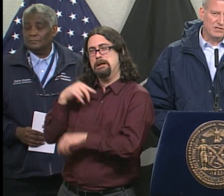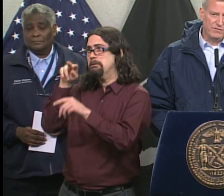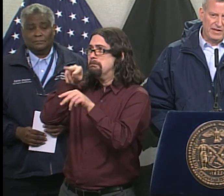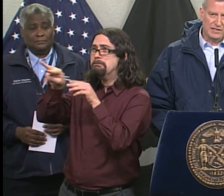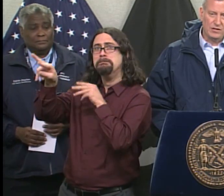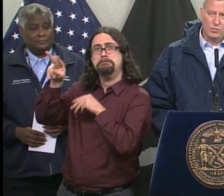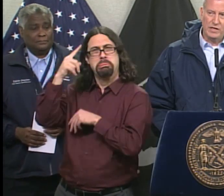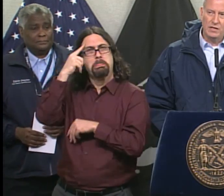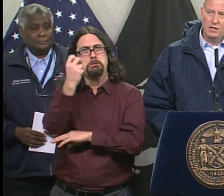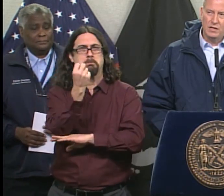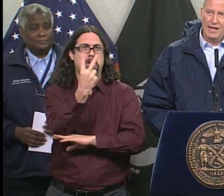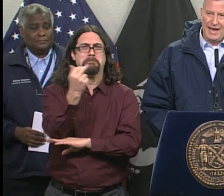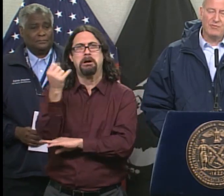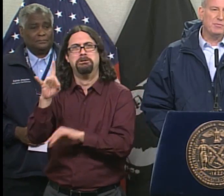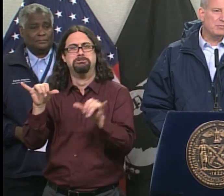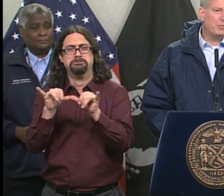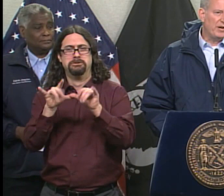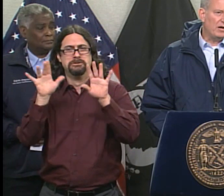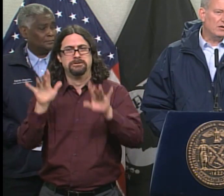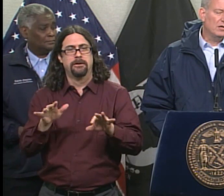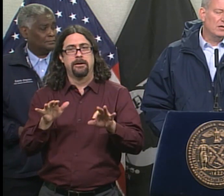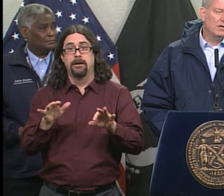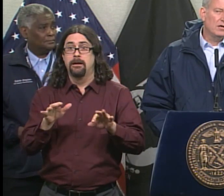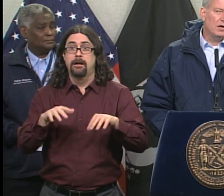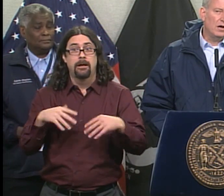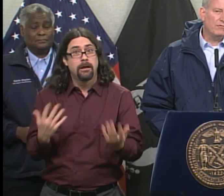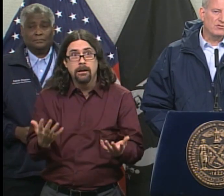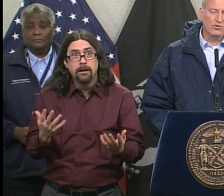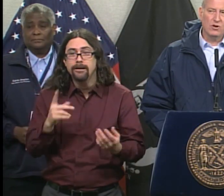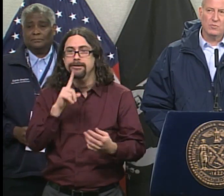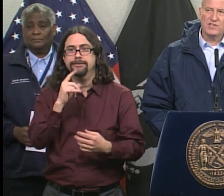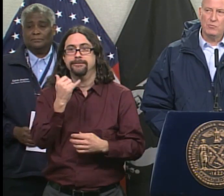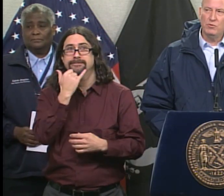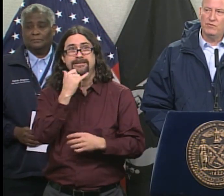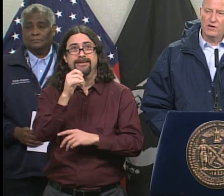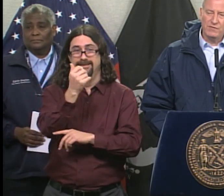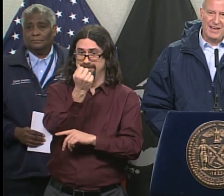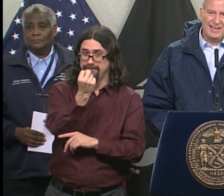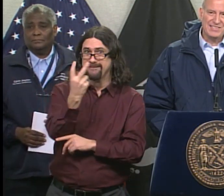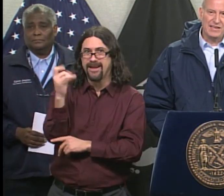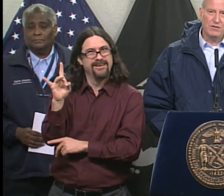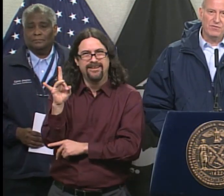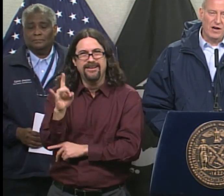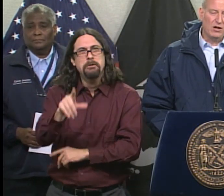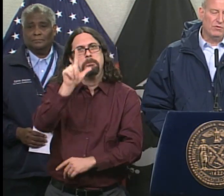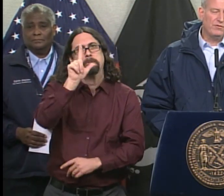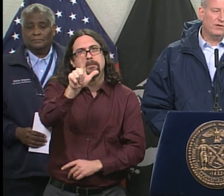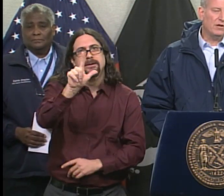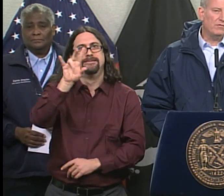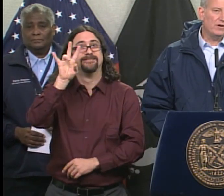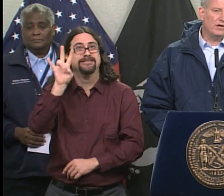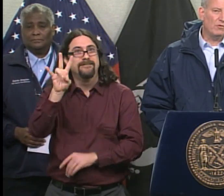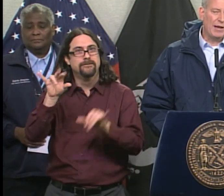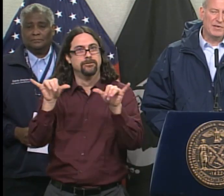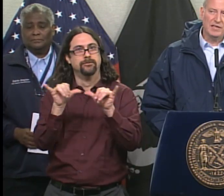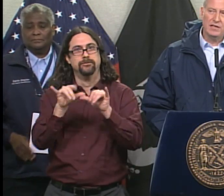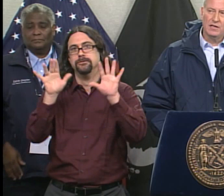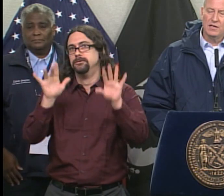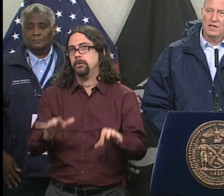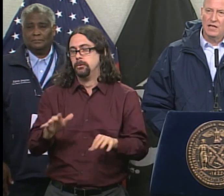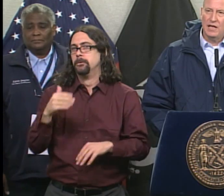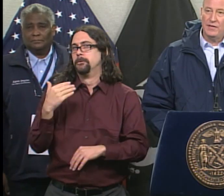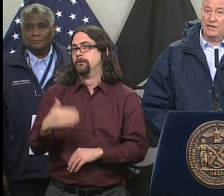us of the fact that we have to be prepared for storms that move very fast, that evolve very